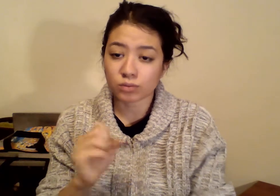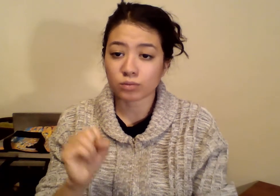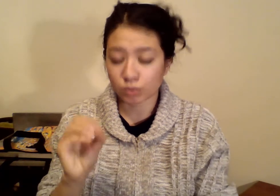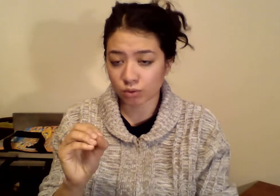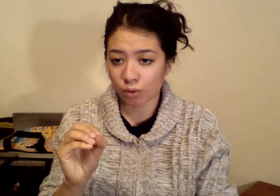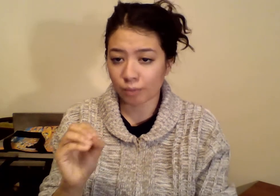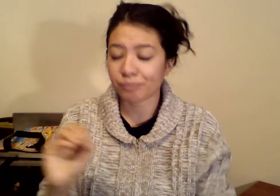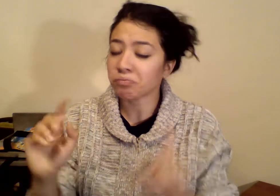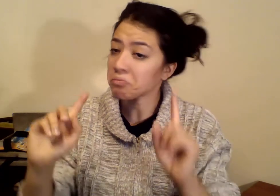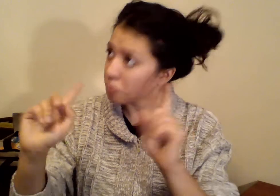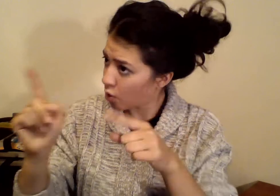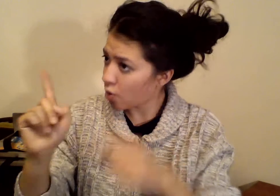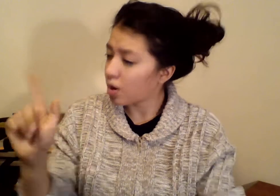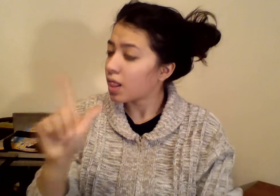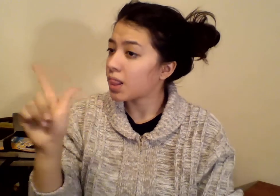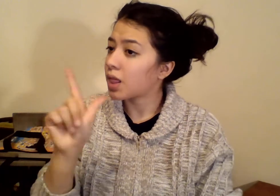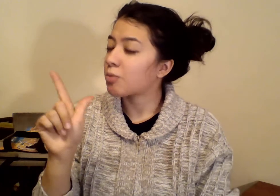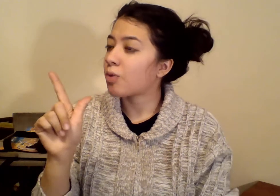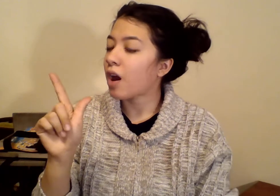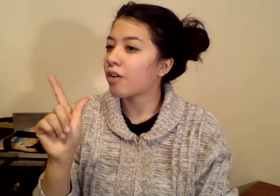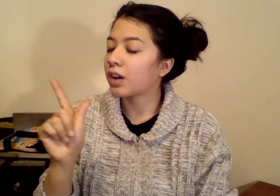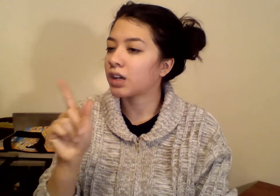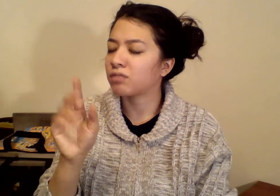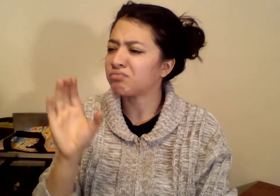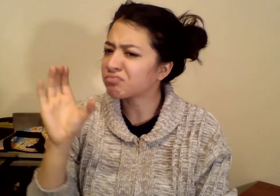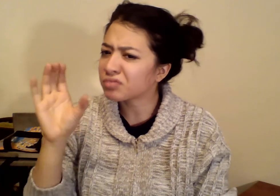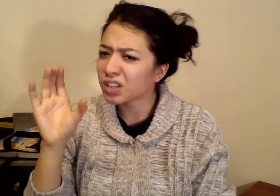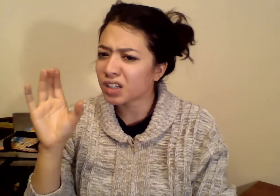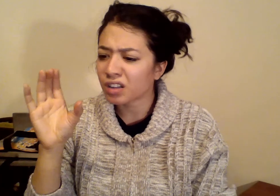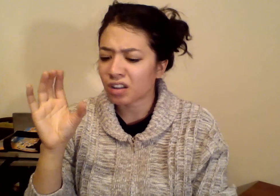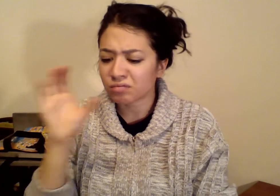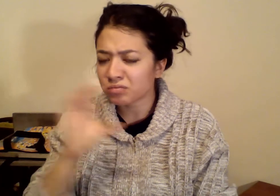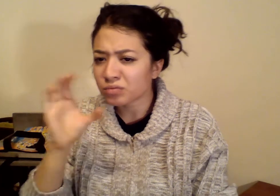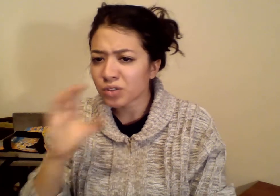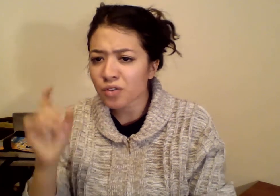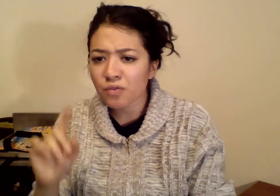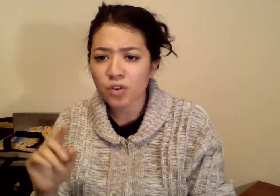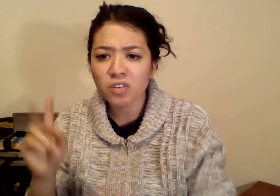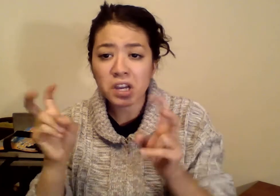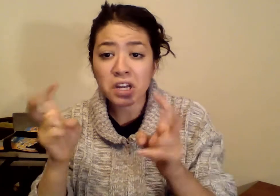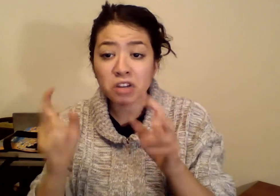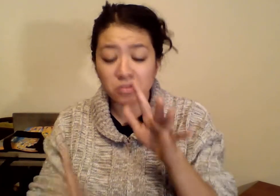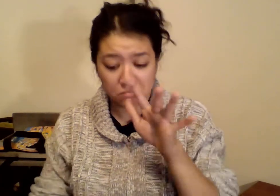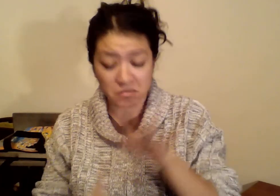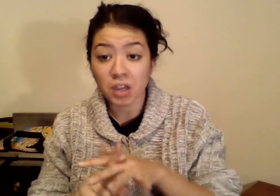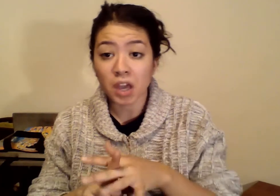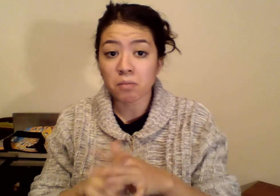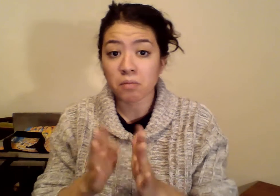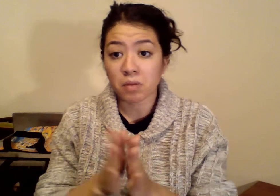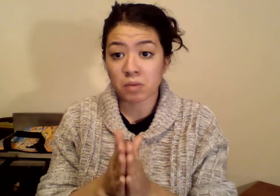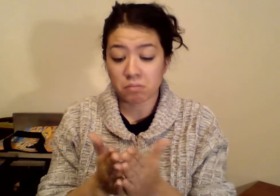look for an issue that came up in the reading that we were doing, so that they're getting exposure to the textbook writing and